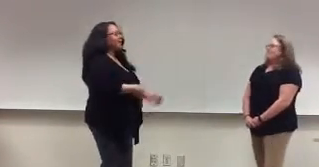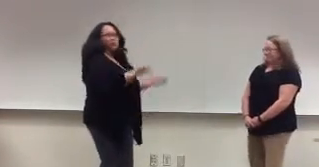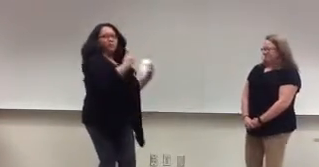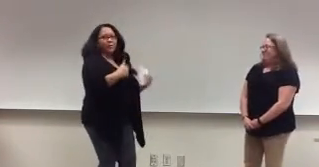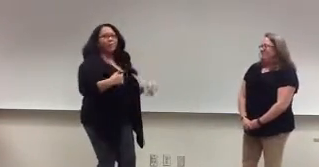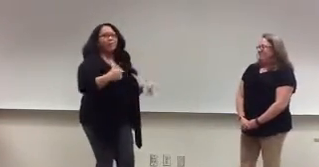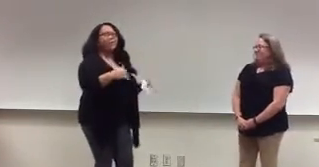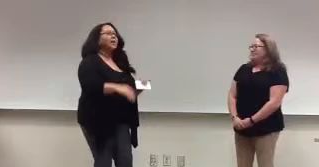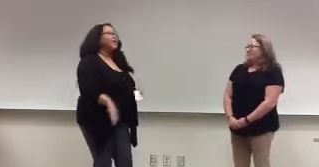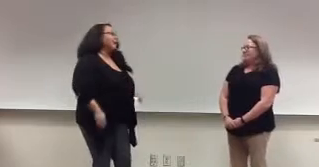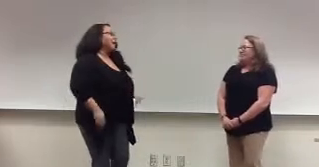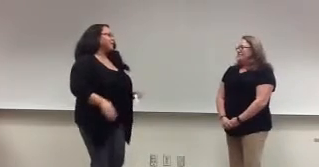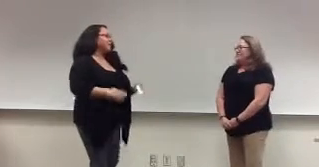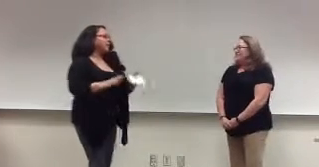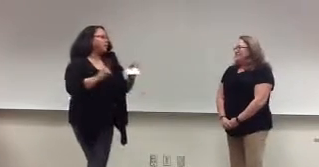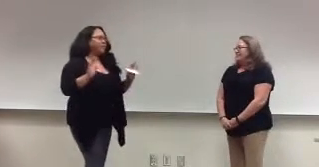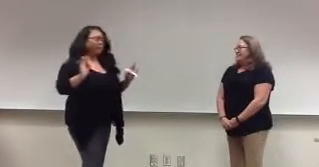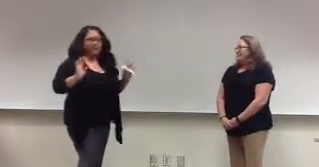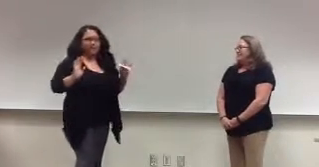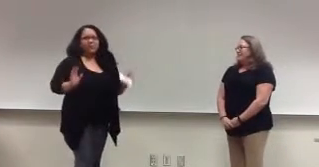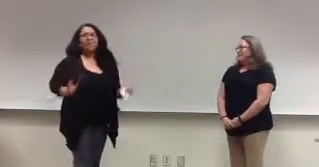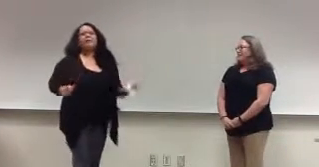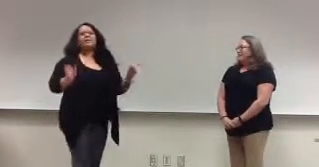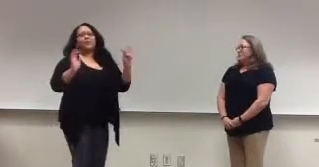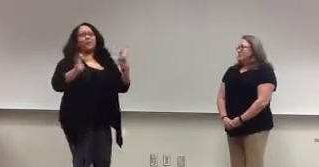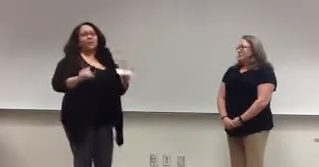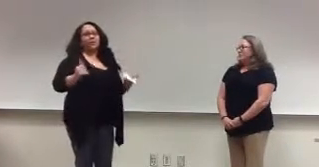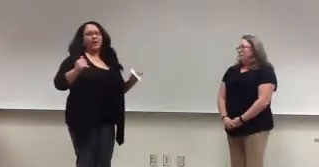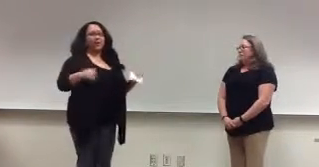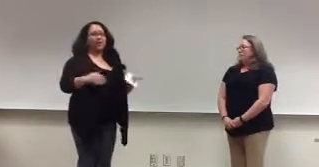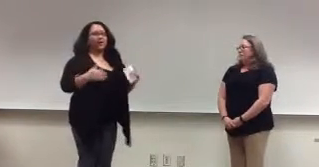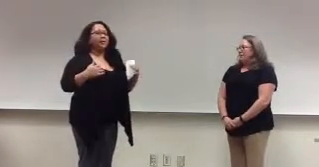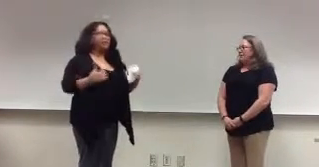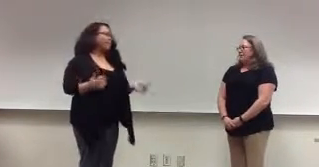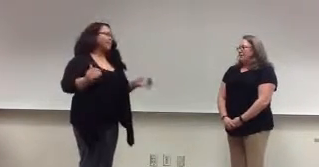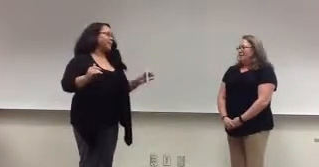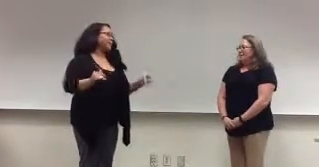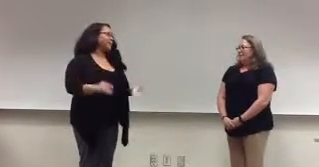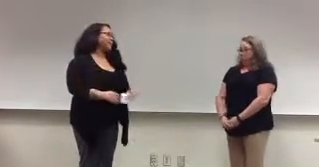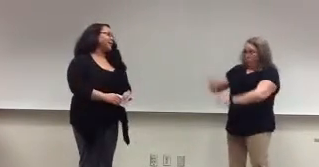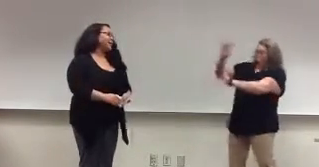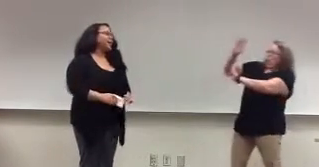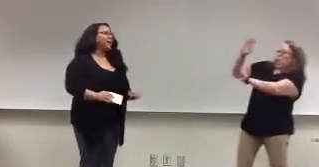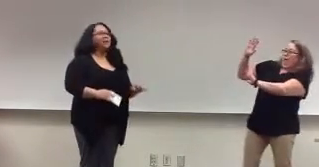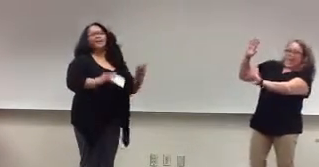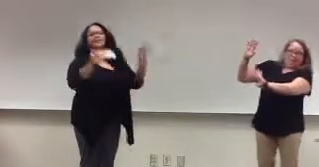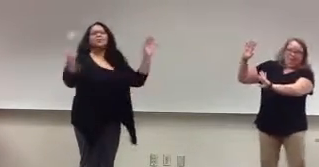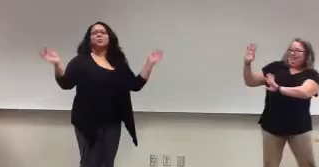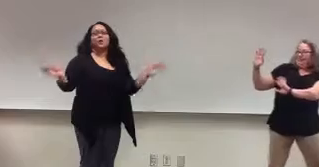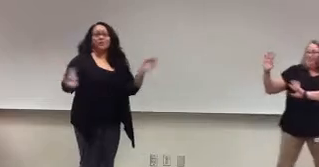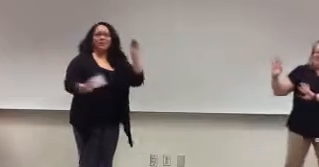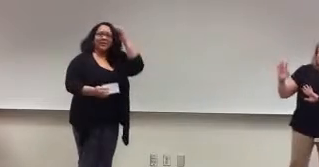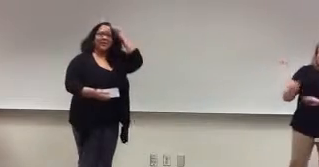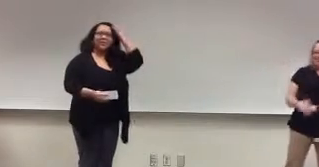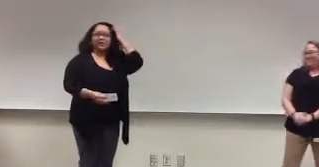They'll approach you. And then do not throw anything at them in any situation with anybody.